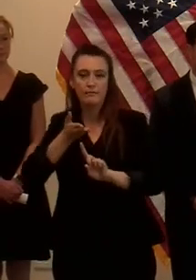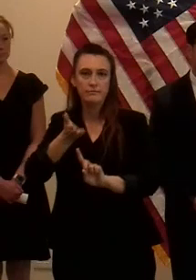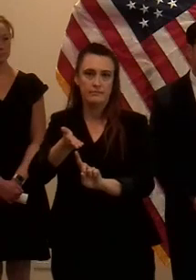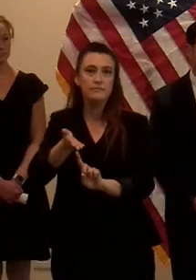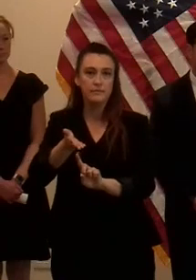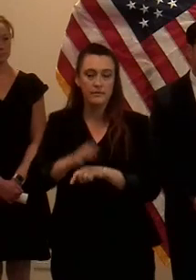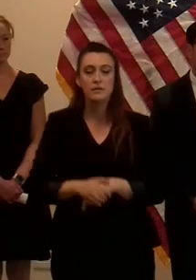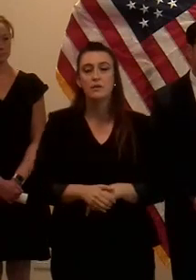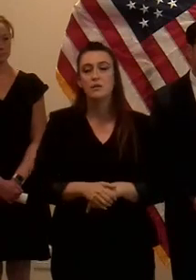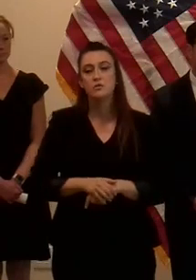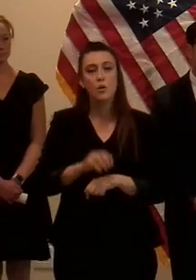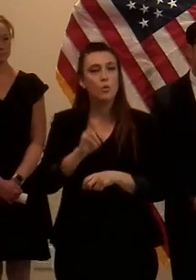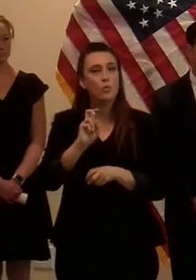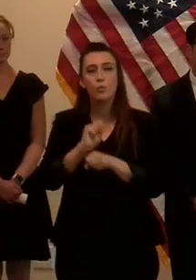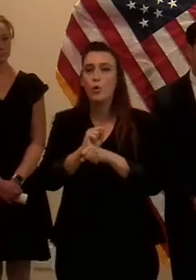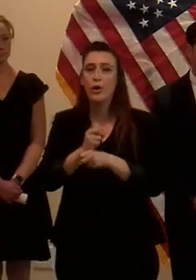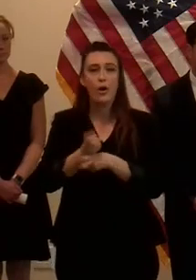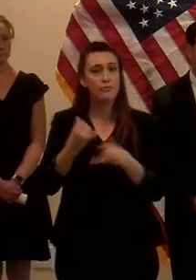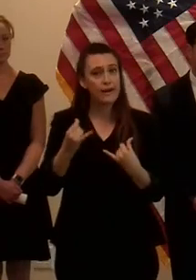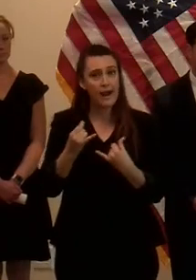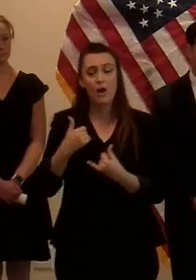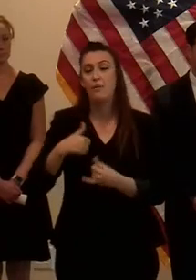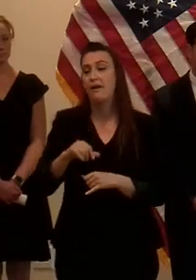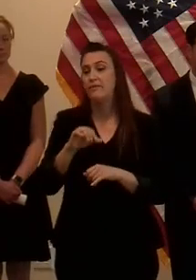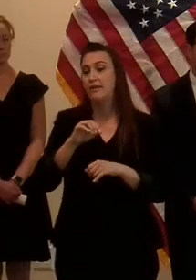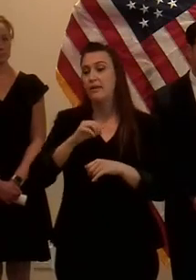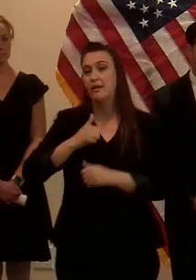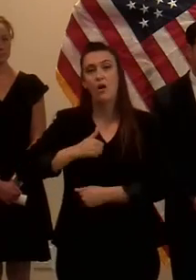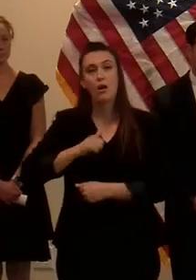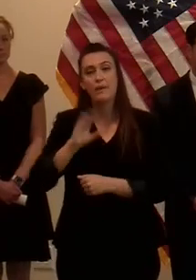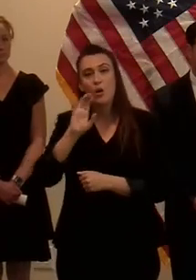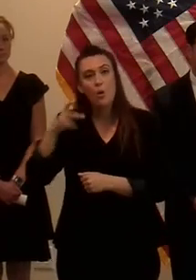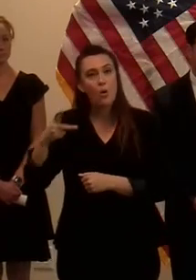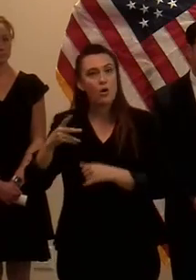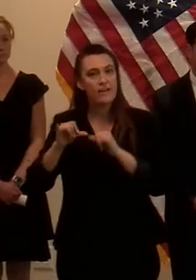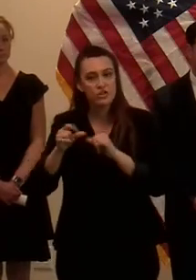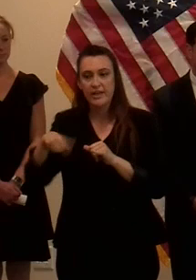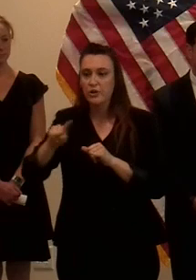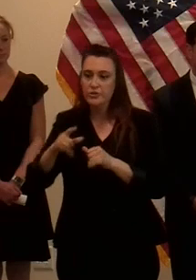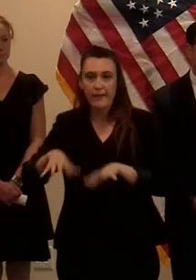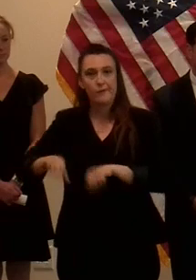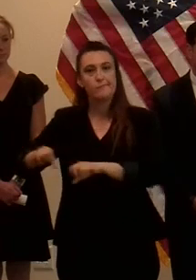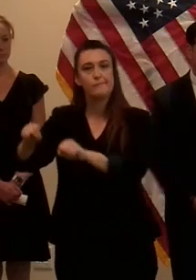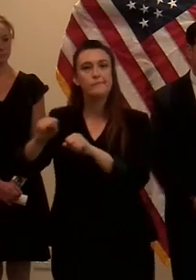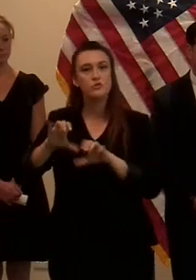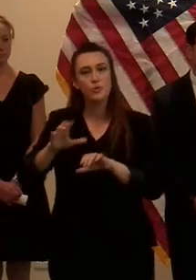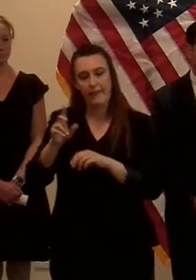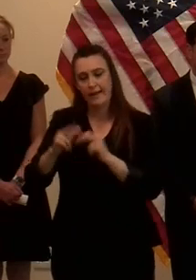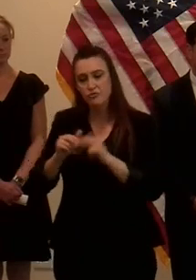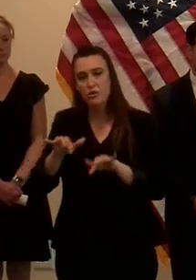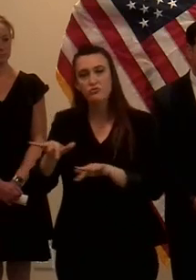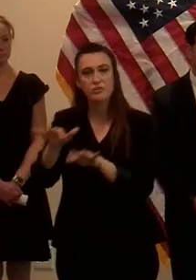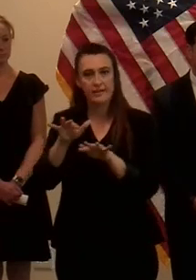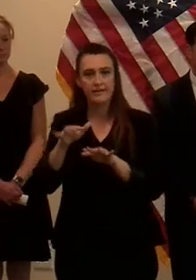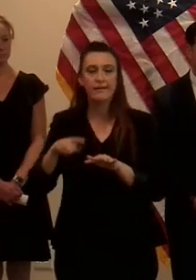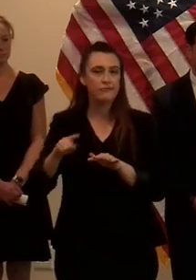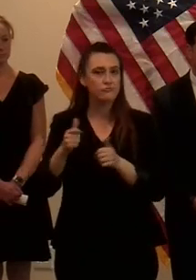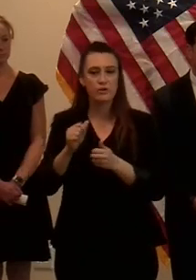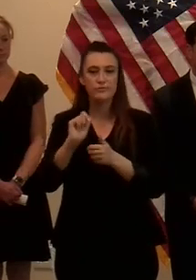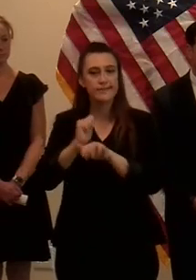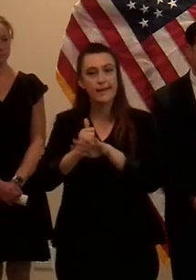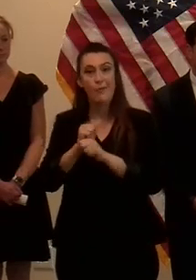Corps of Engineers to get that done, and Dr. Chris' team has taken the lead on staffing that and through contracts and getting people